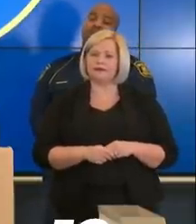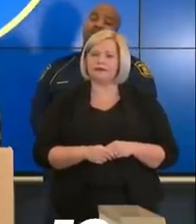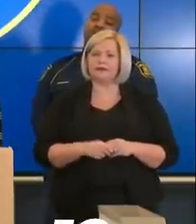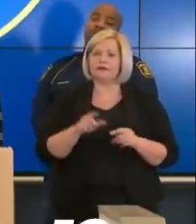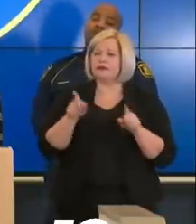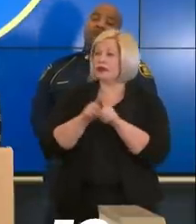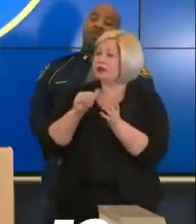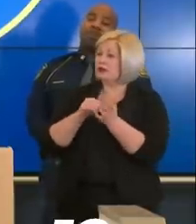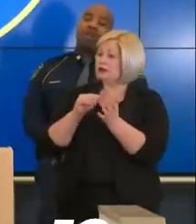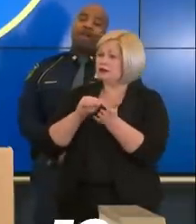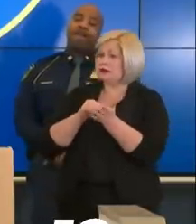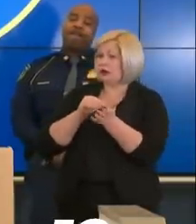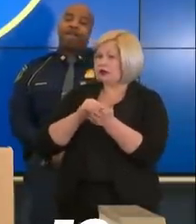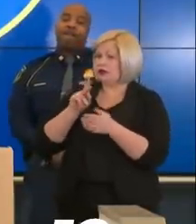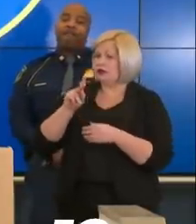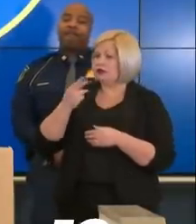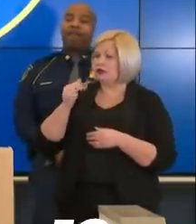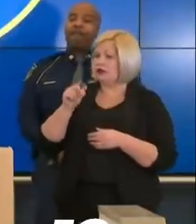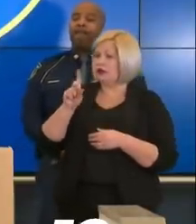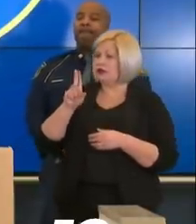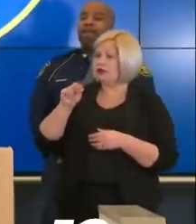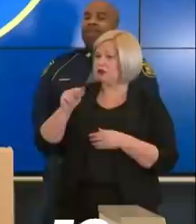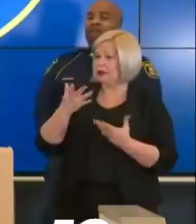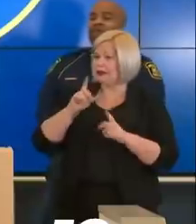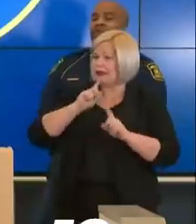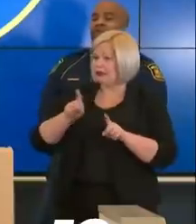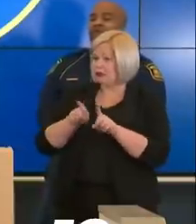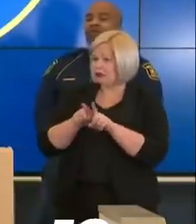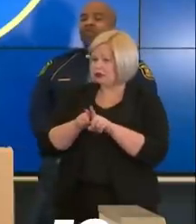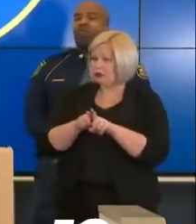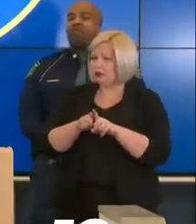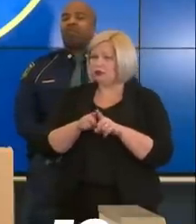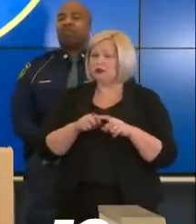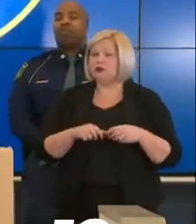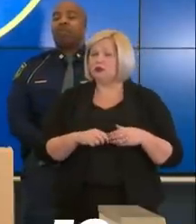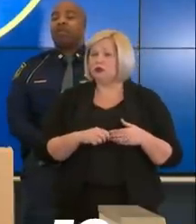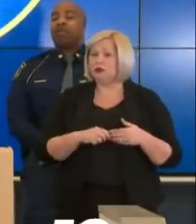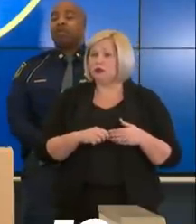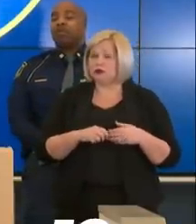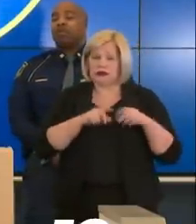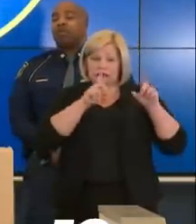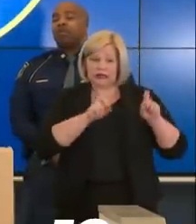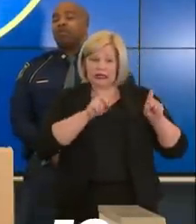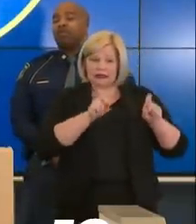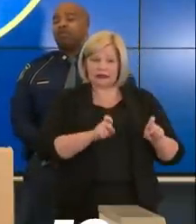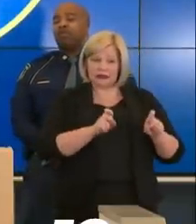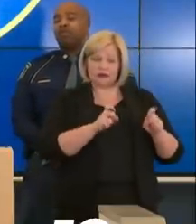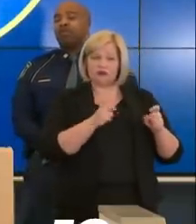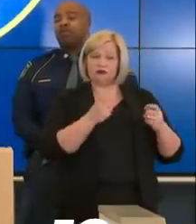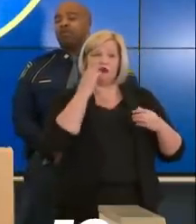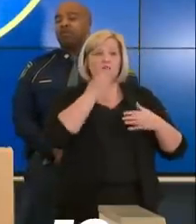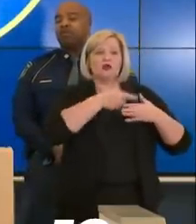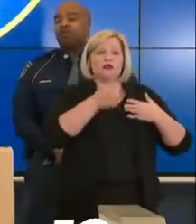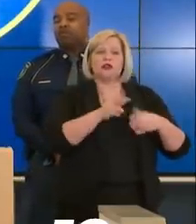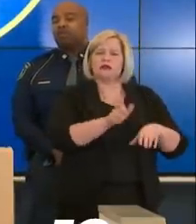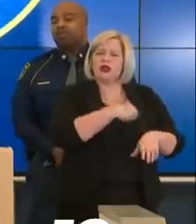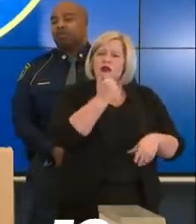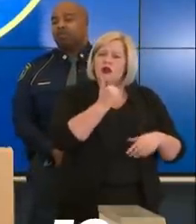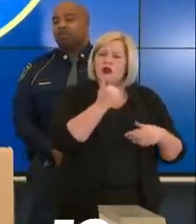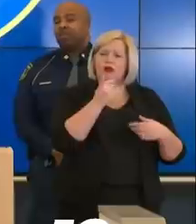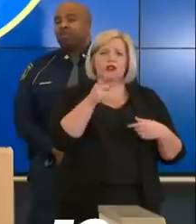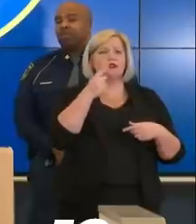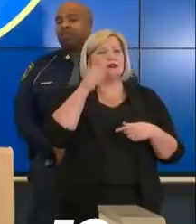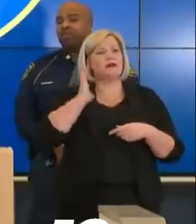Dr. Khaldun, you might be able to answer this one too. How quickly are tests being turned around? I know you've said in the past